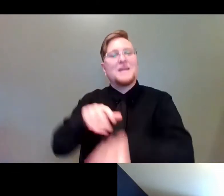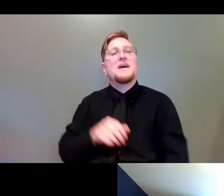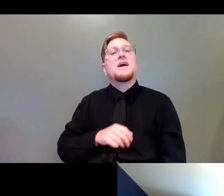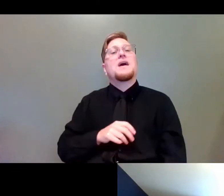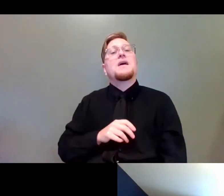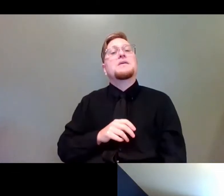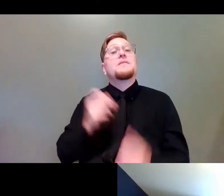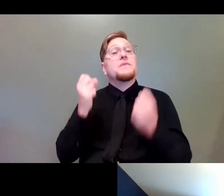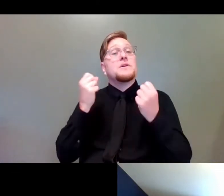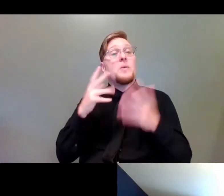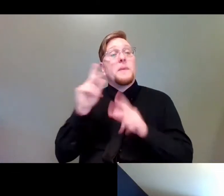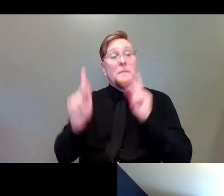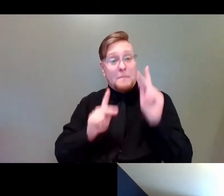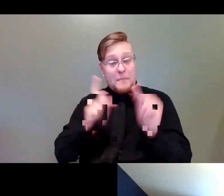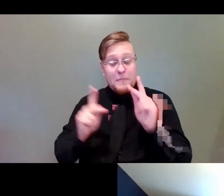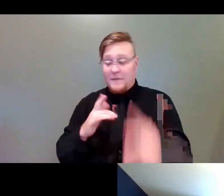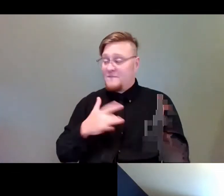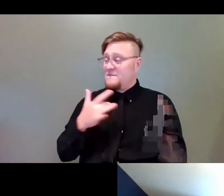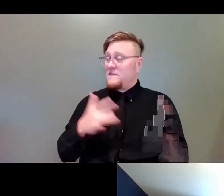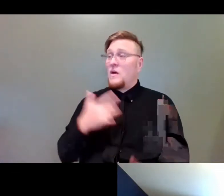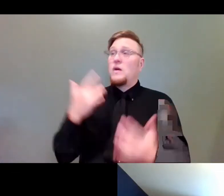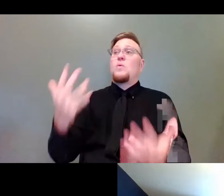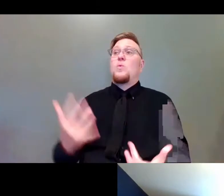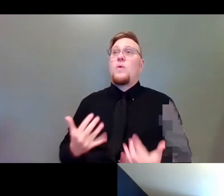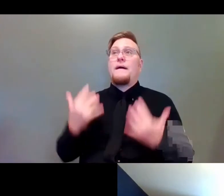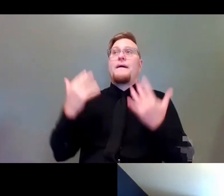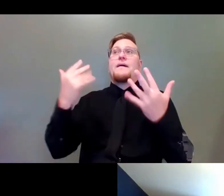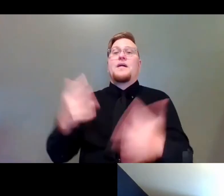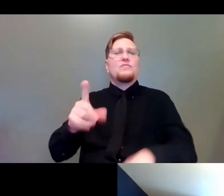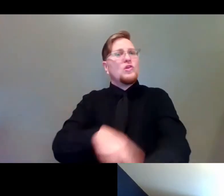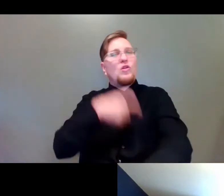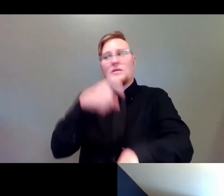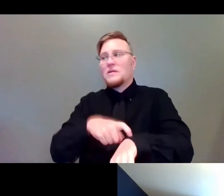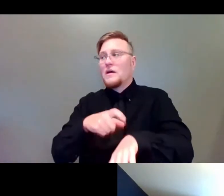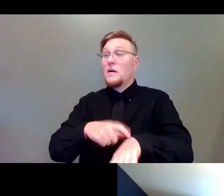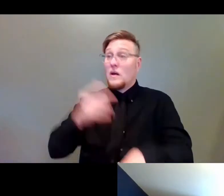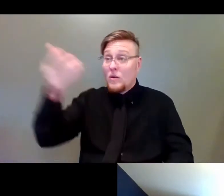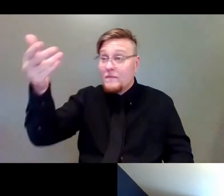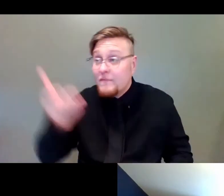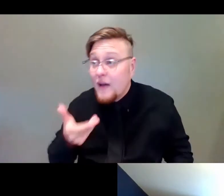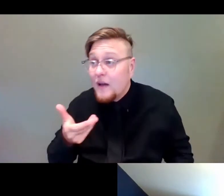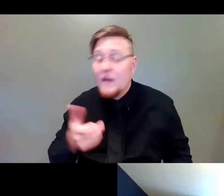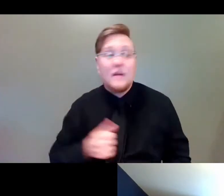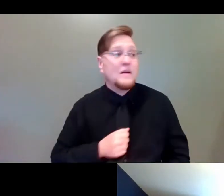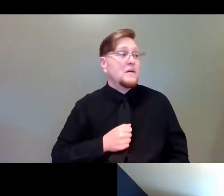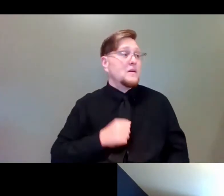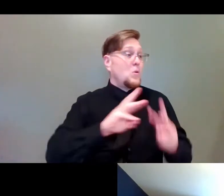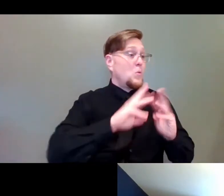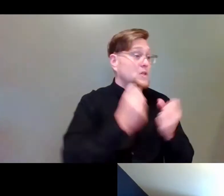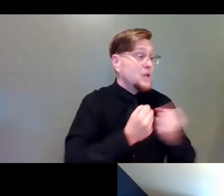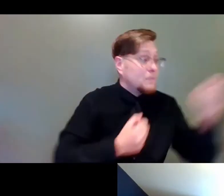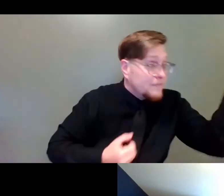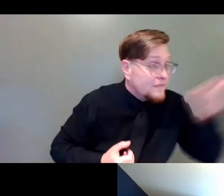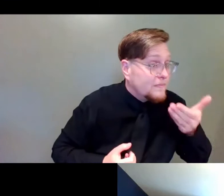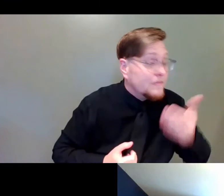so long, disabled women have been waiting for people to either invite us or do a disability workshop or to